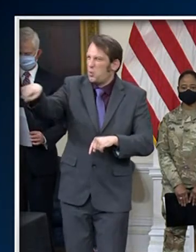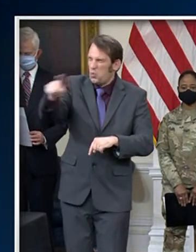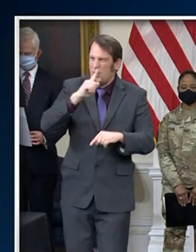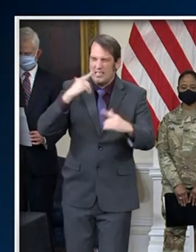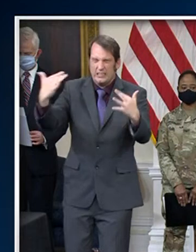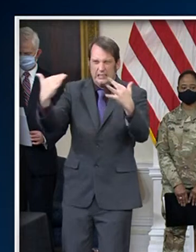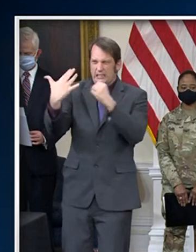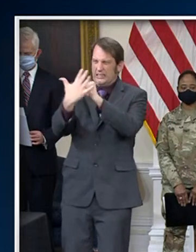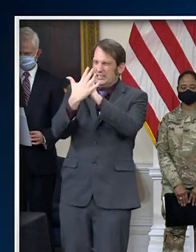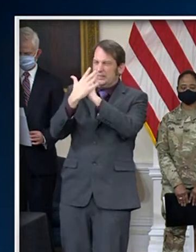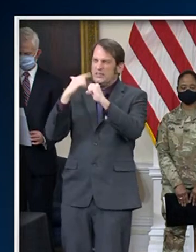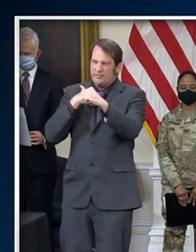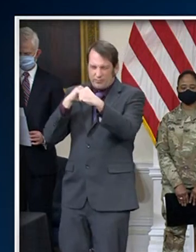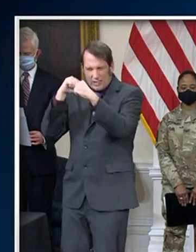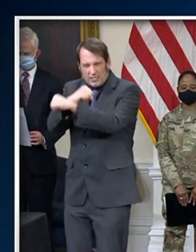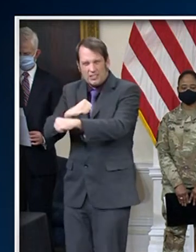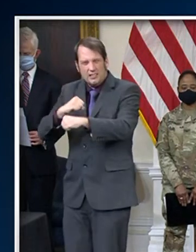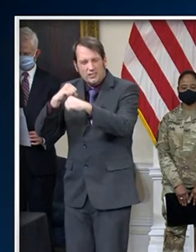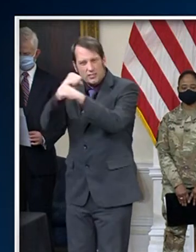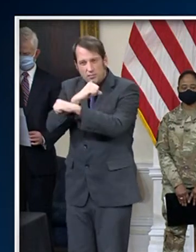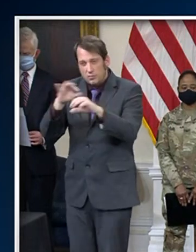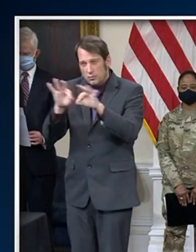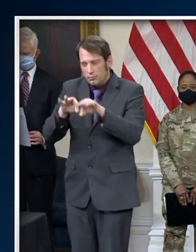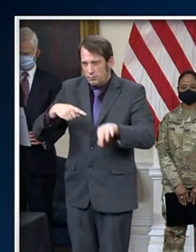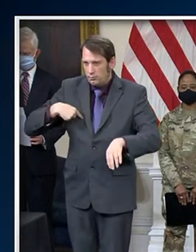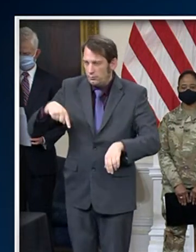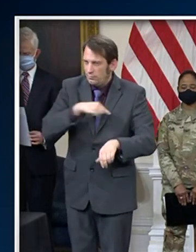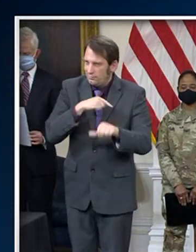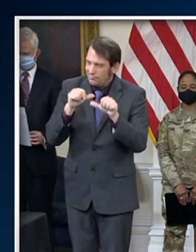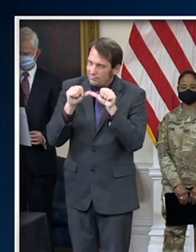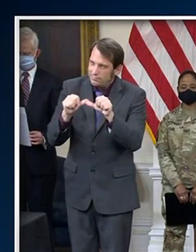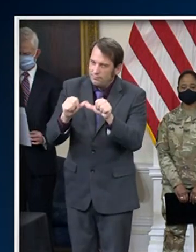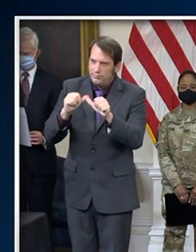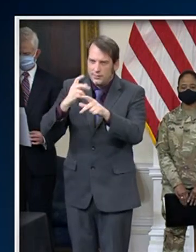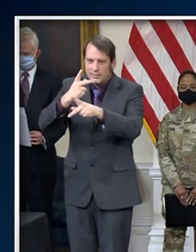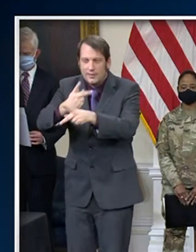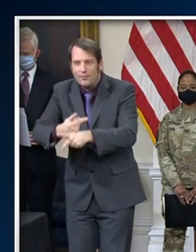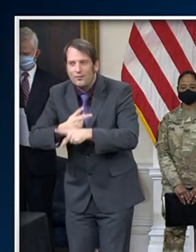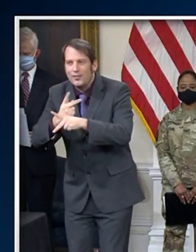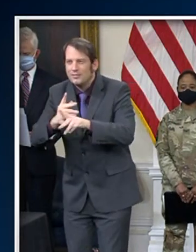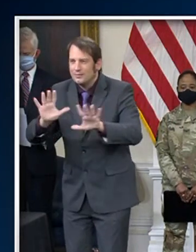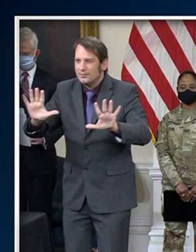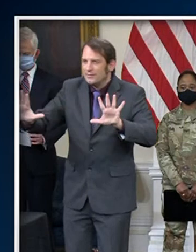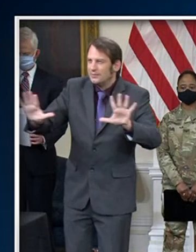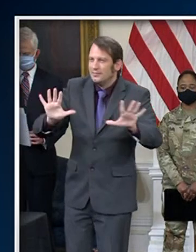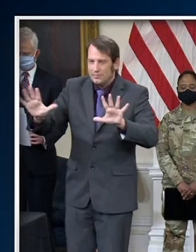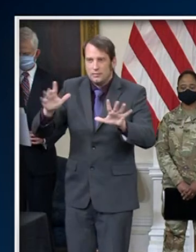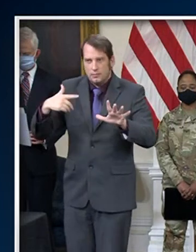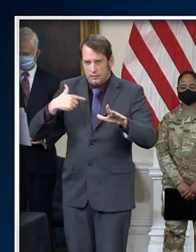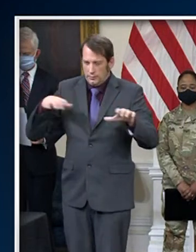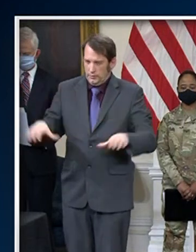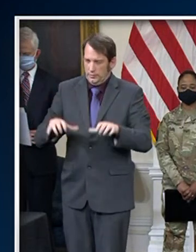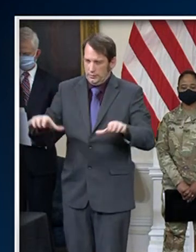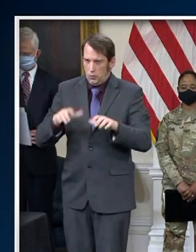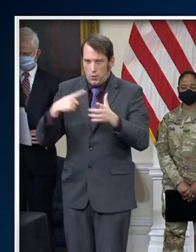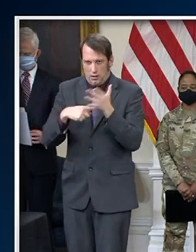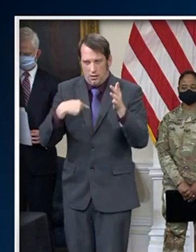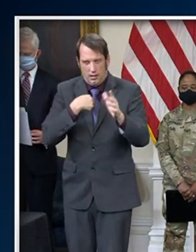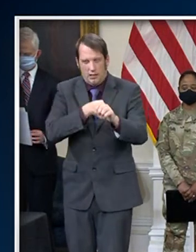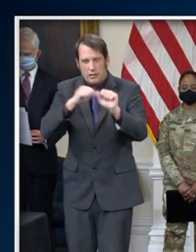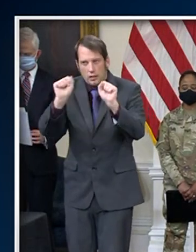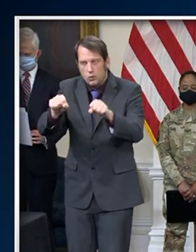cautious and vigilant as we continue doing all of the things that we have helped us make that tremendous